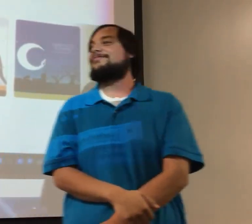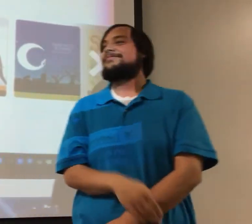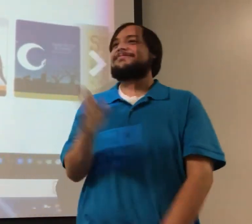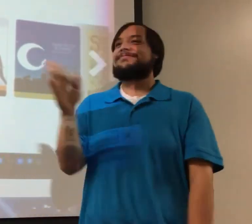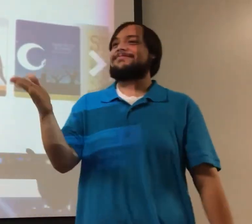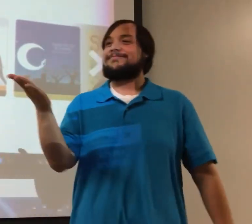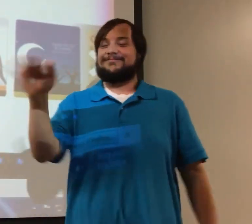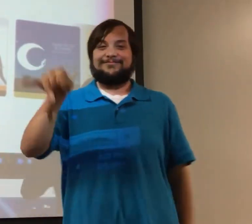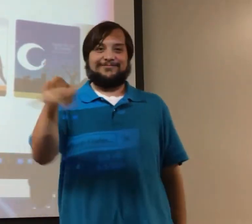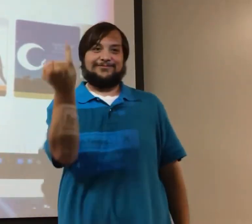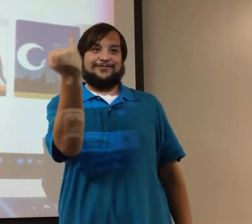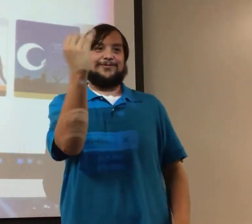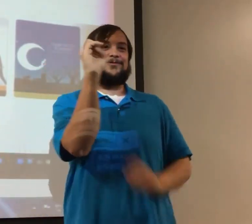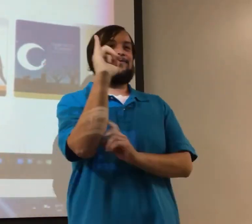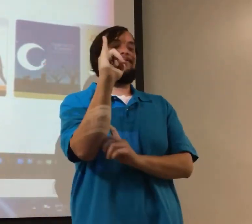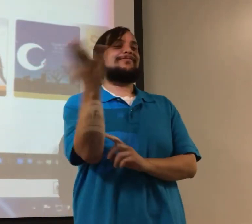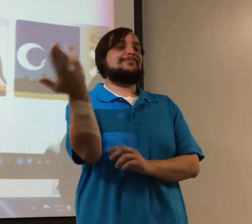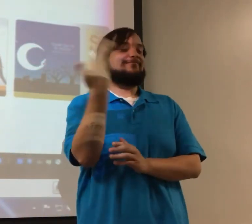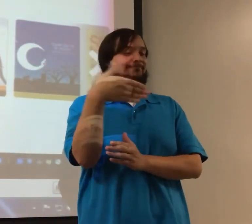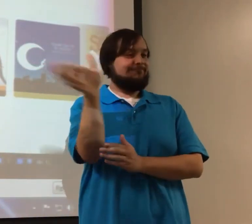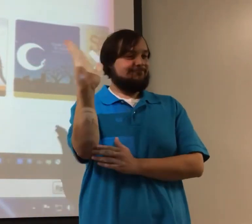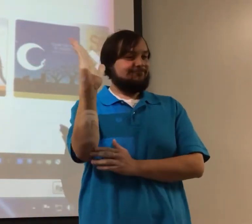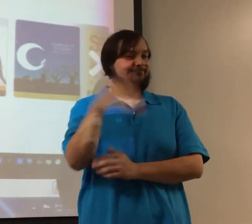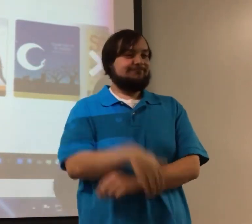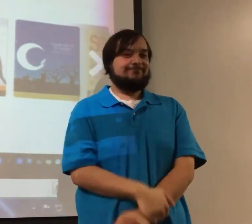Joan, go ahead.